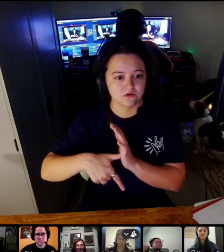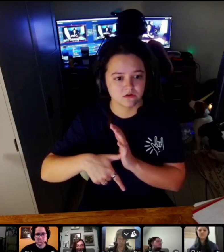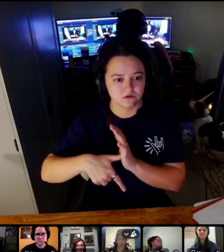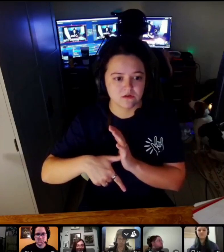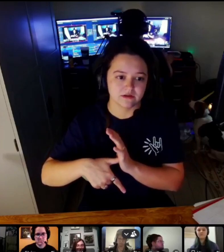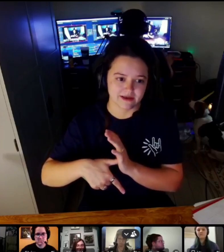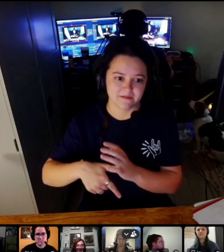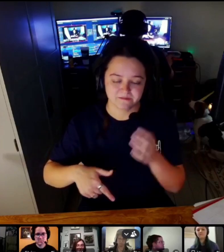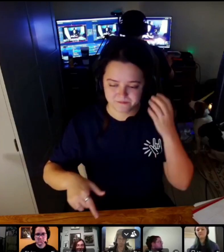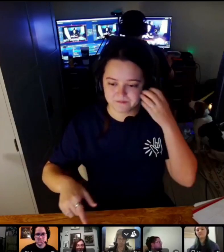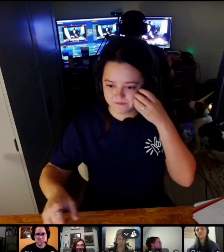Yeah.